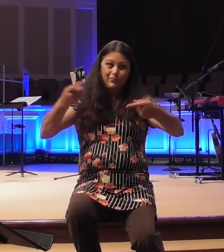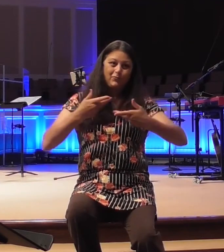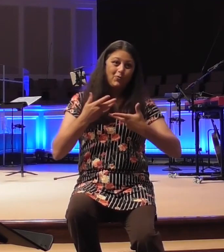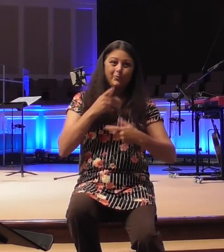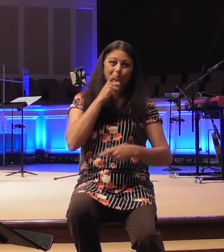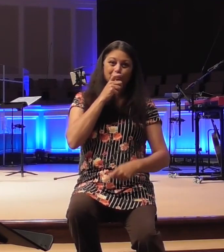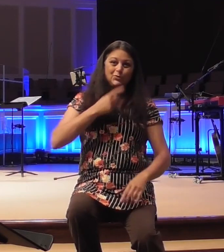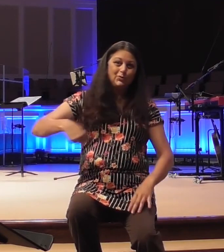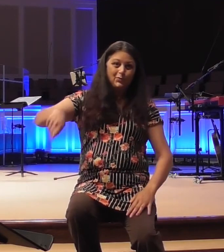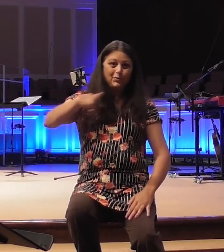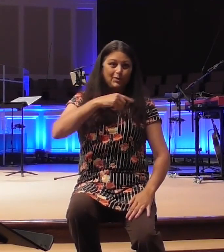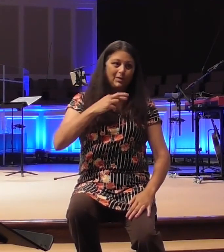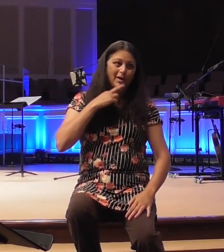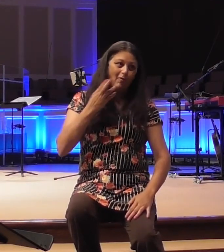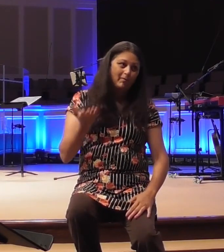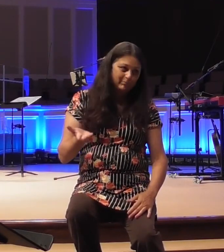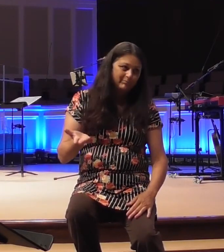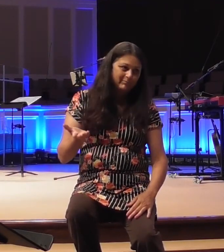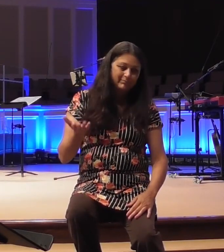Because Jesus always wins.